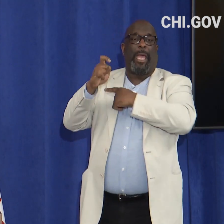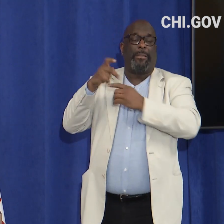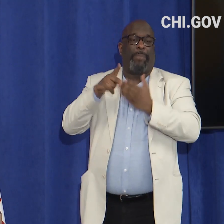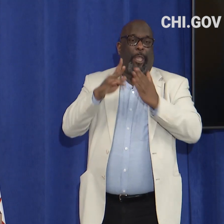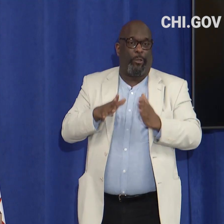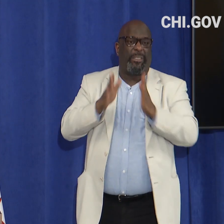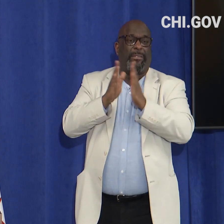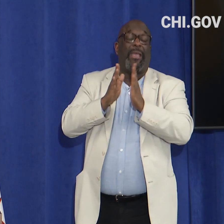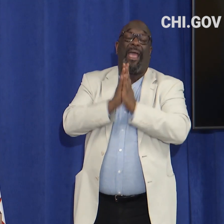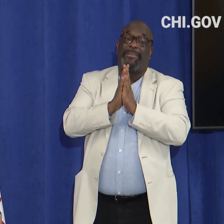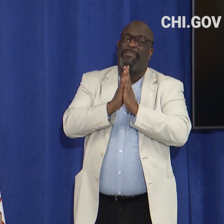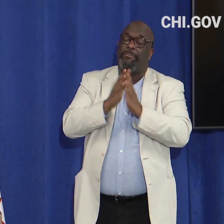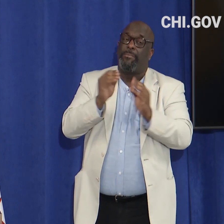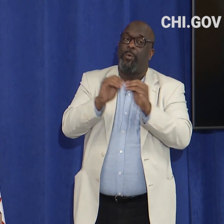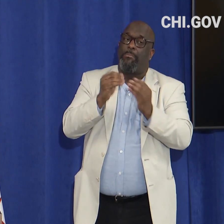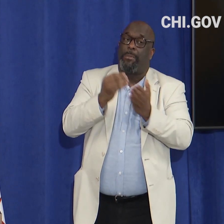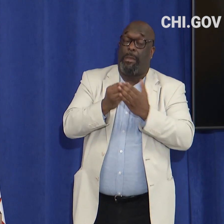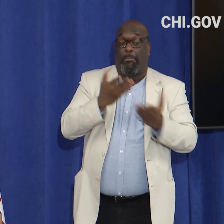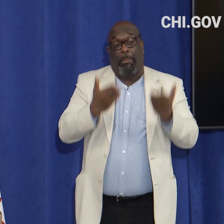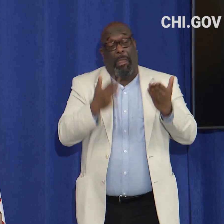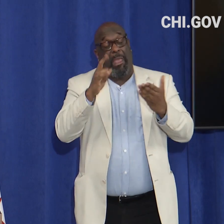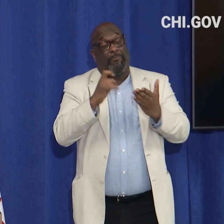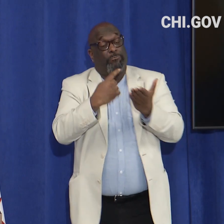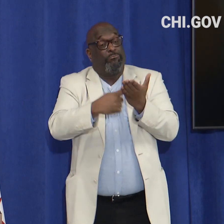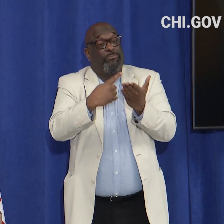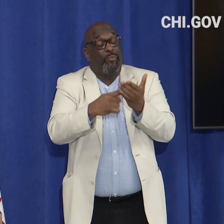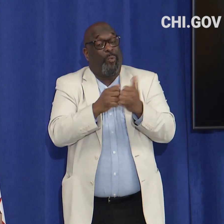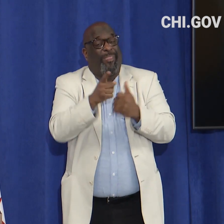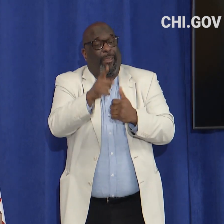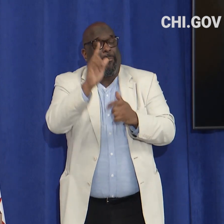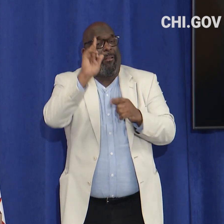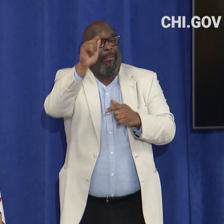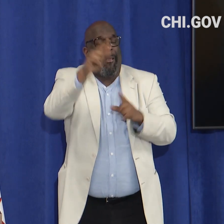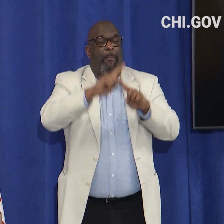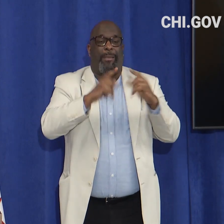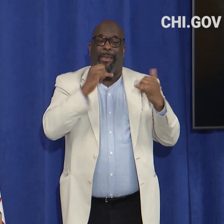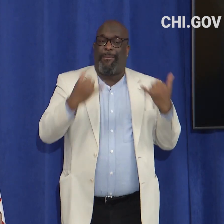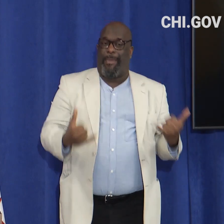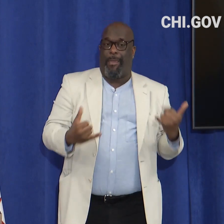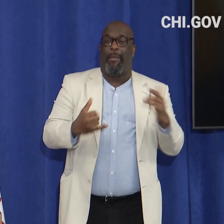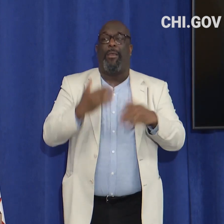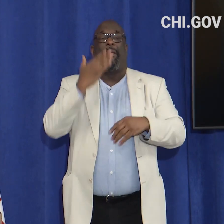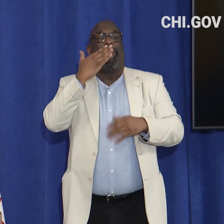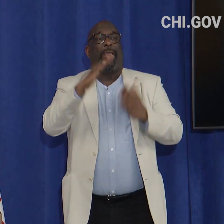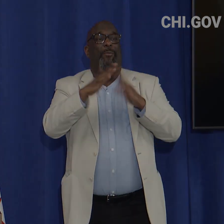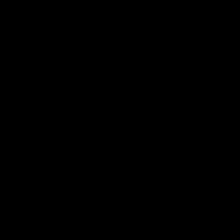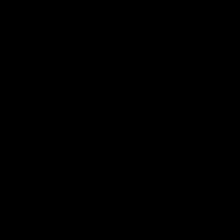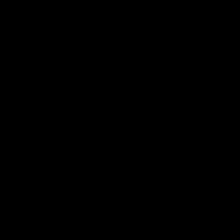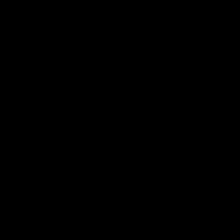we may have to have that conversation, but we're not there yet. Thank you, Mayor. Thank you, Mayor. Thank you.